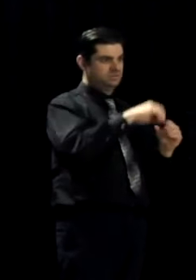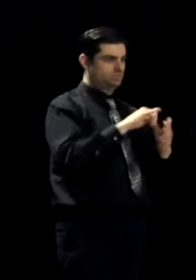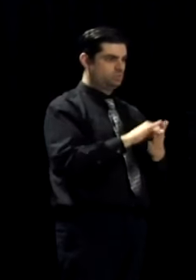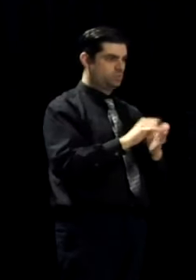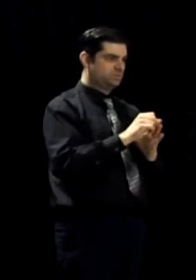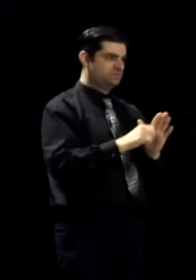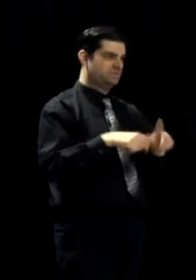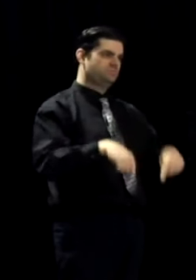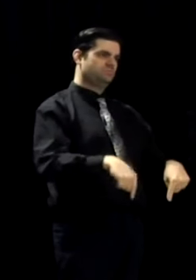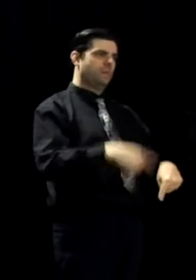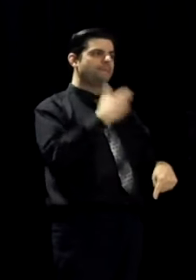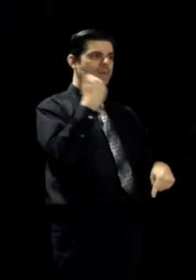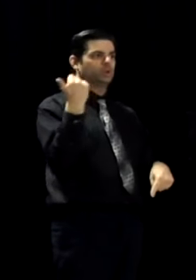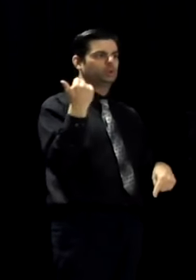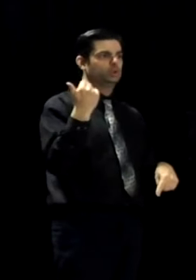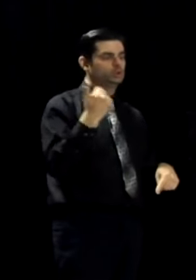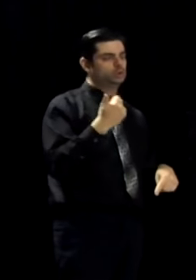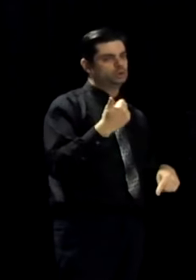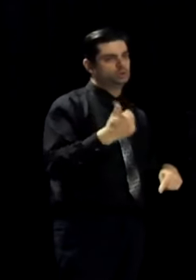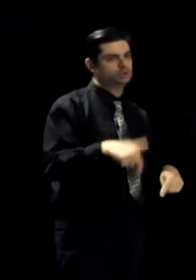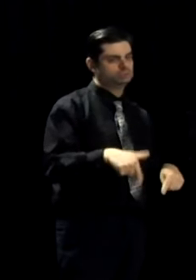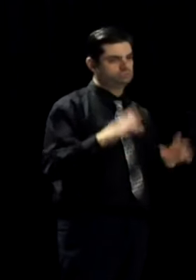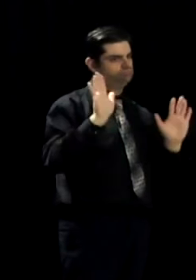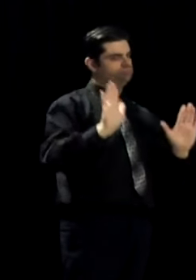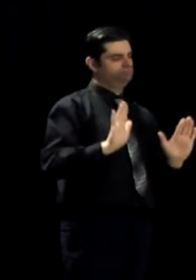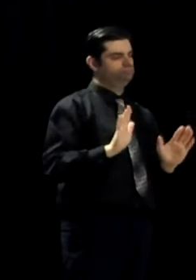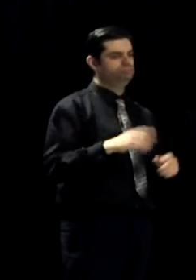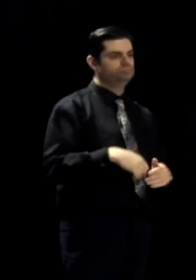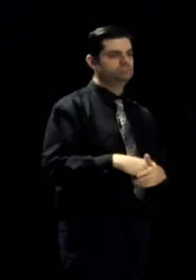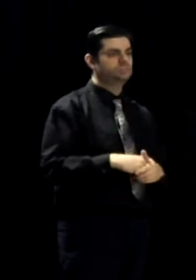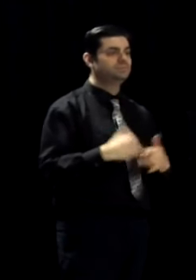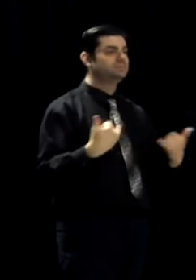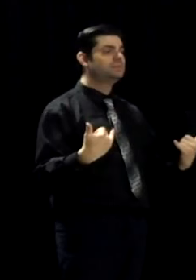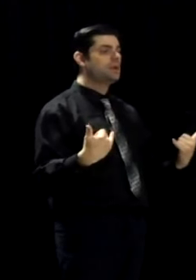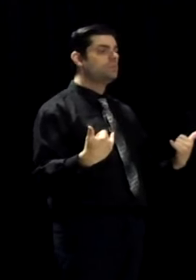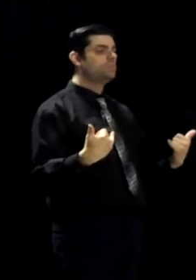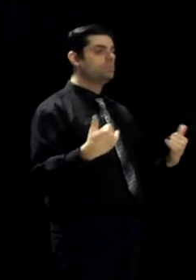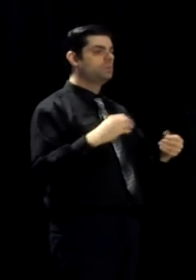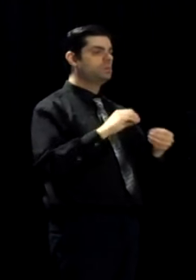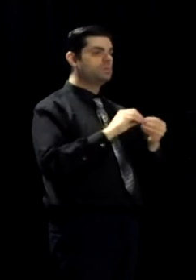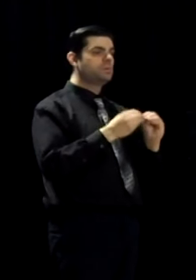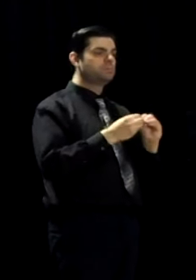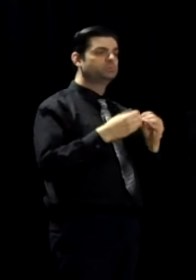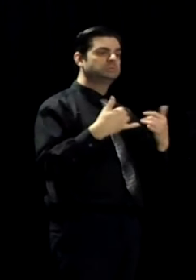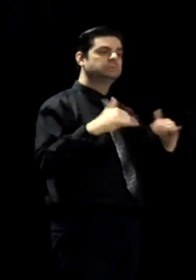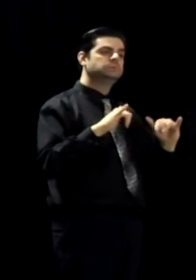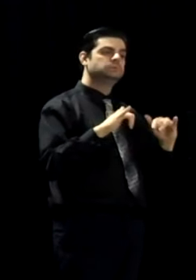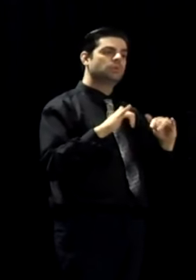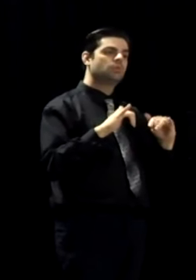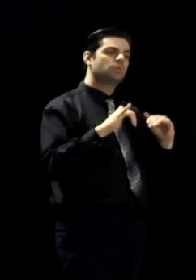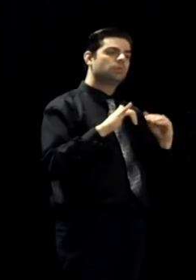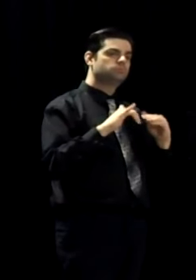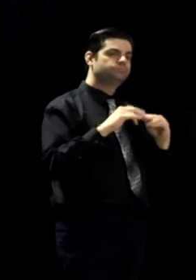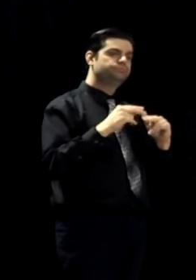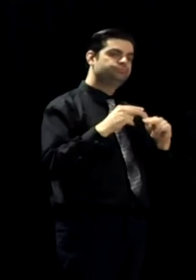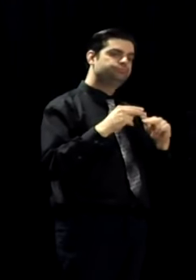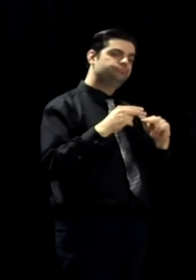just have gotten used to these numbers. Now our numbers are still there. Remember, we weren't